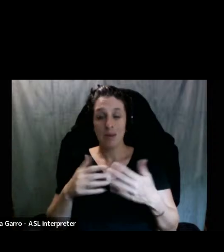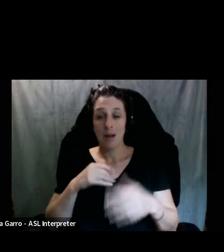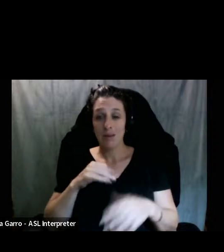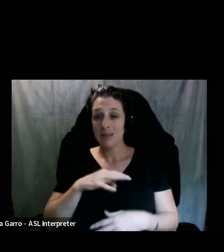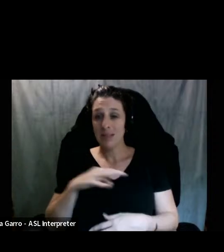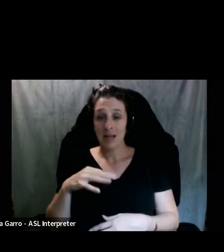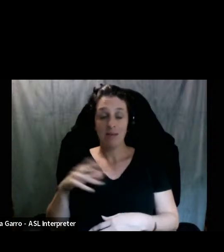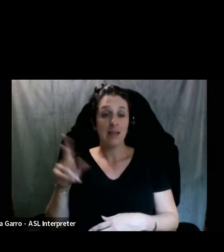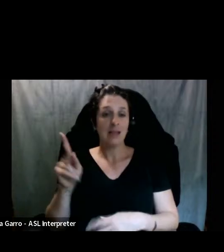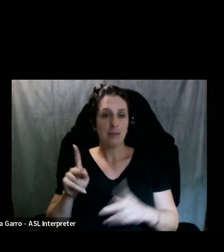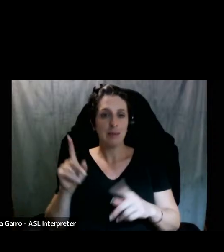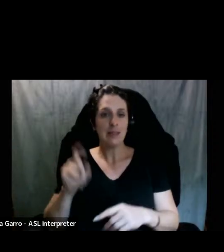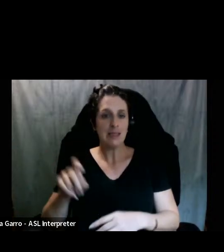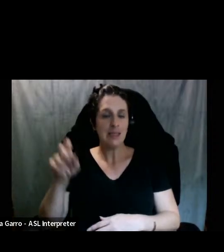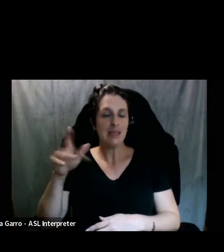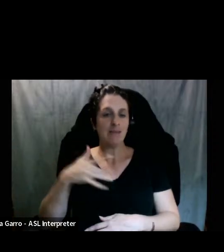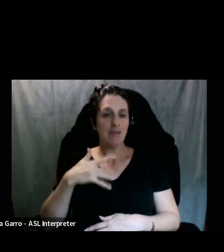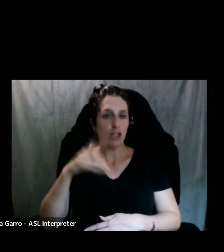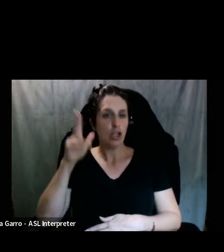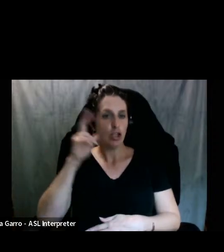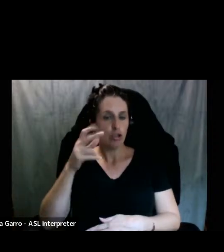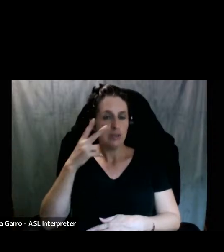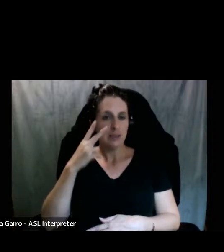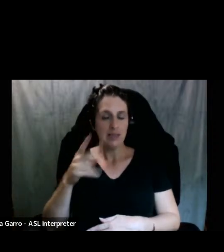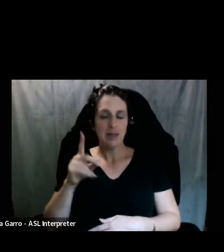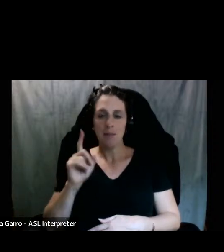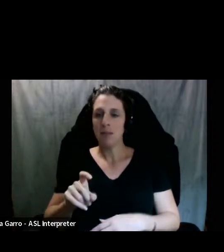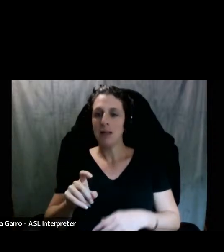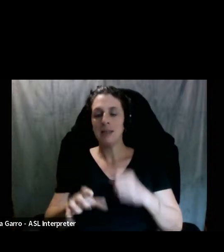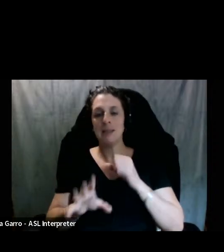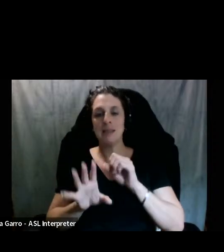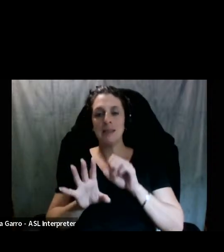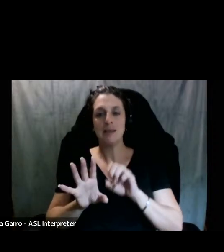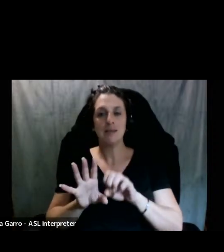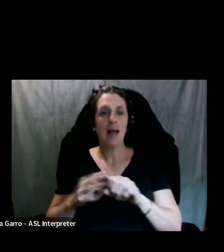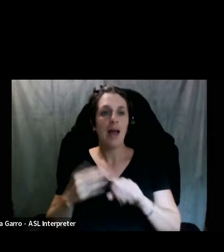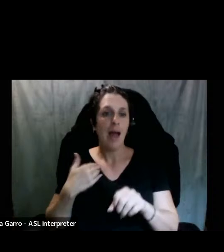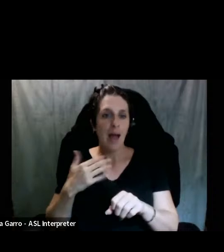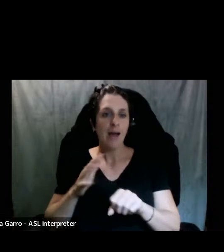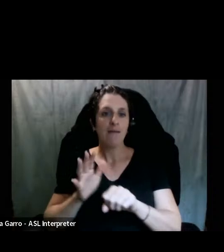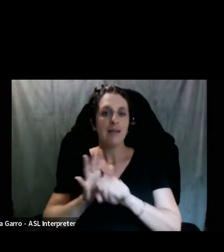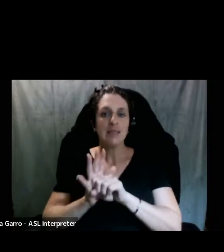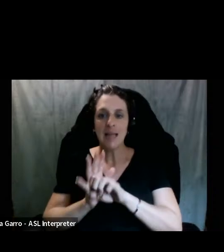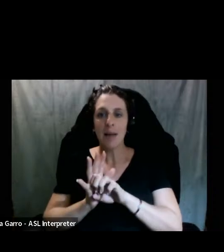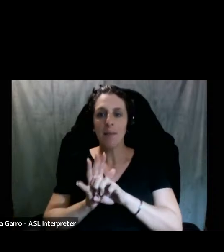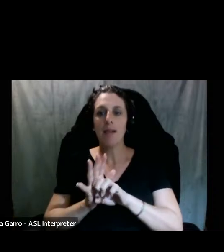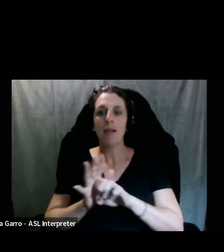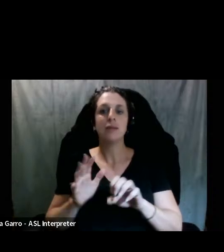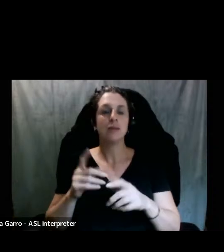heard and seen. There have to be examples of everybody, because